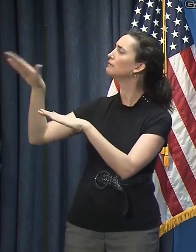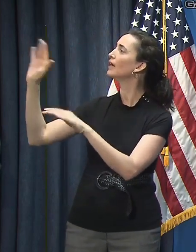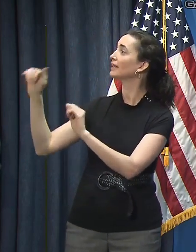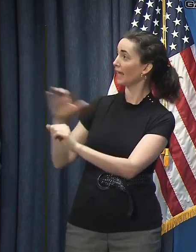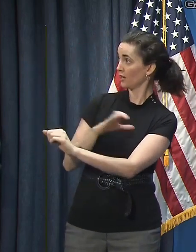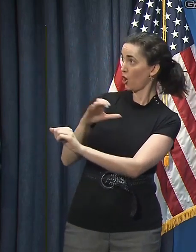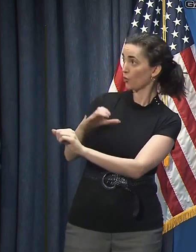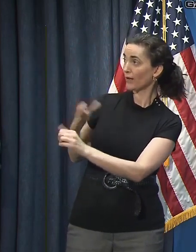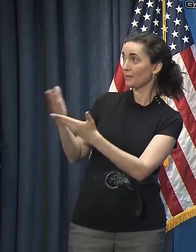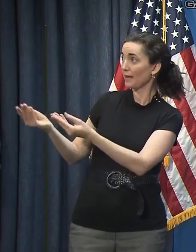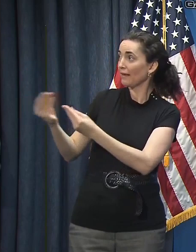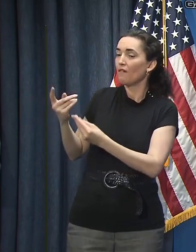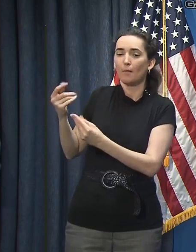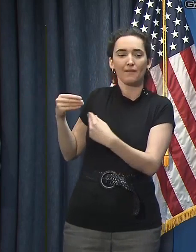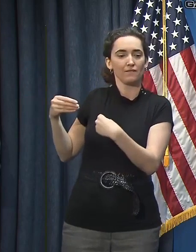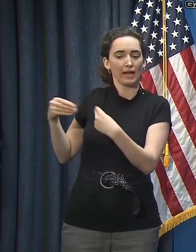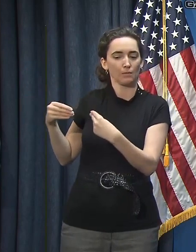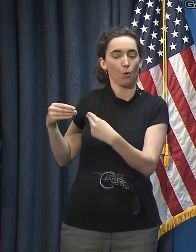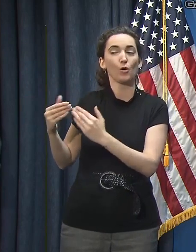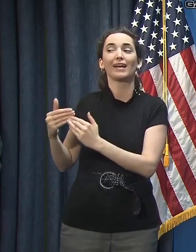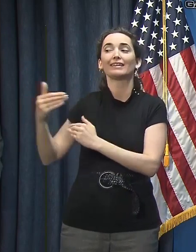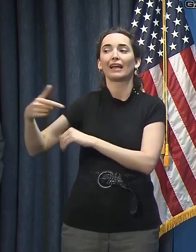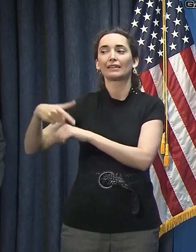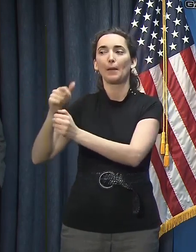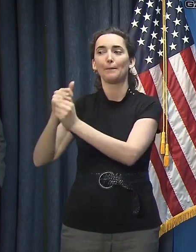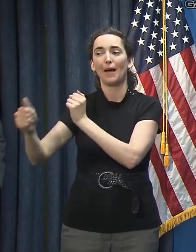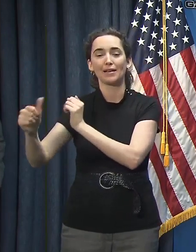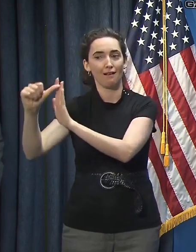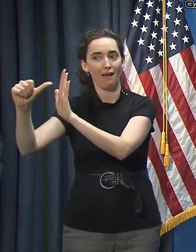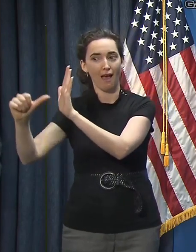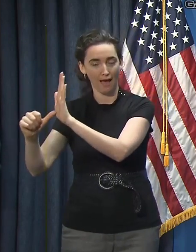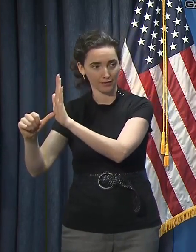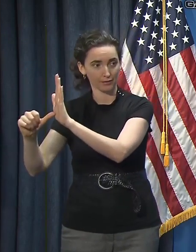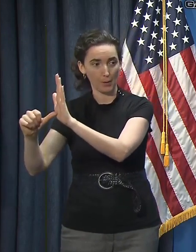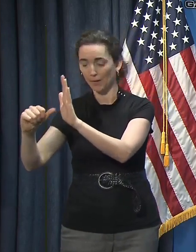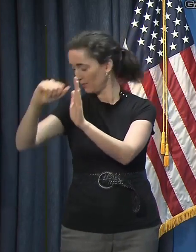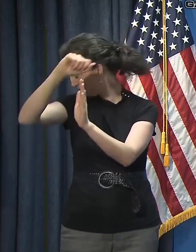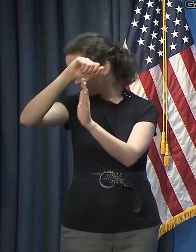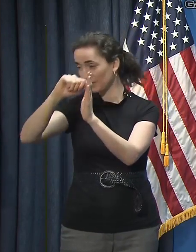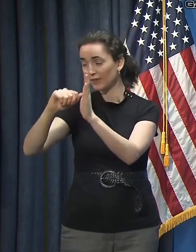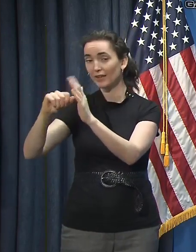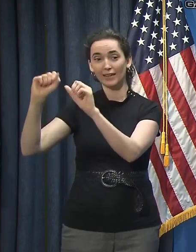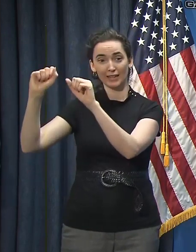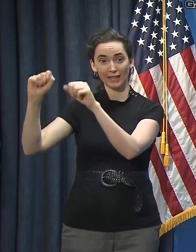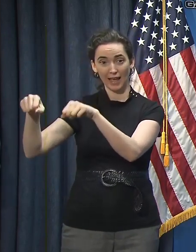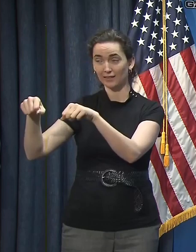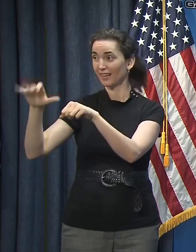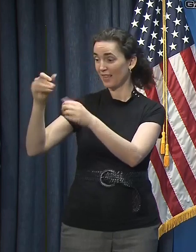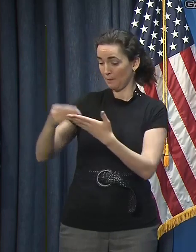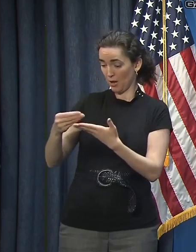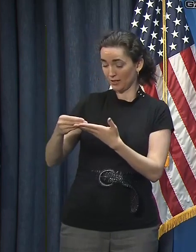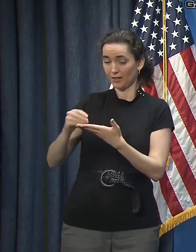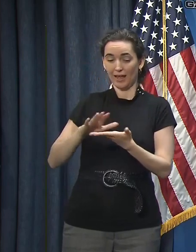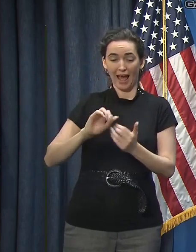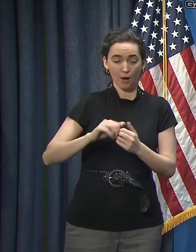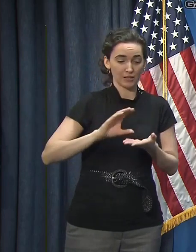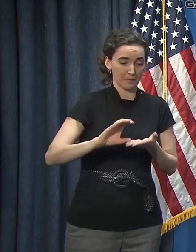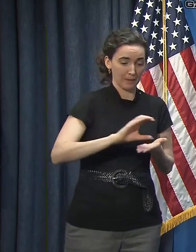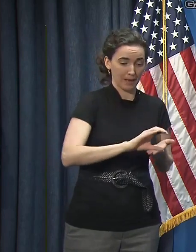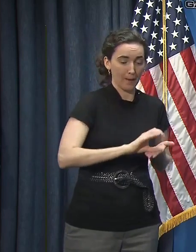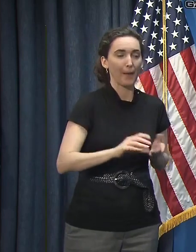Congress may create the next time they pass an act that may retroactively make that funding more flexible. Because if they